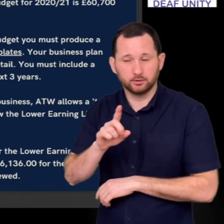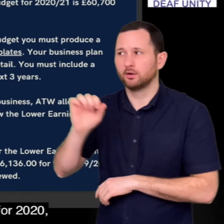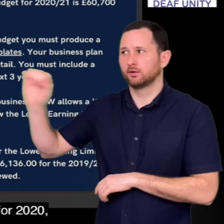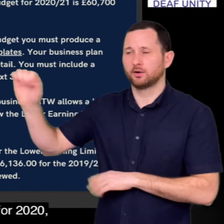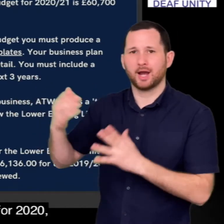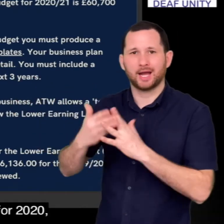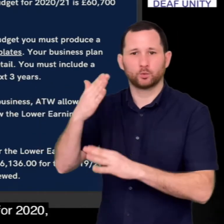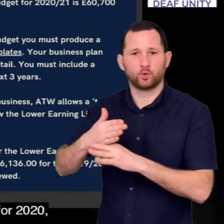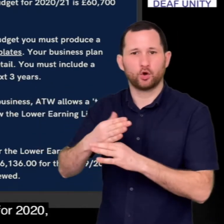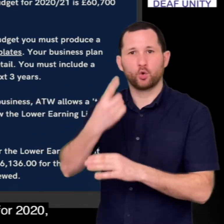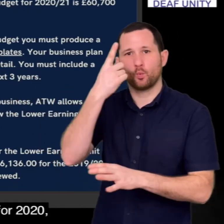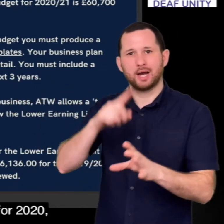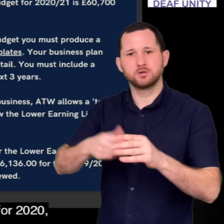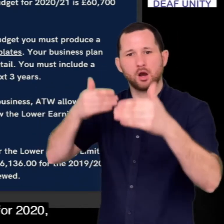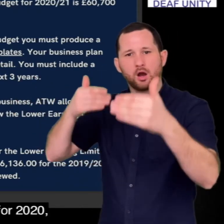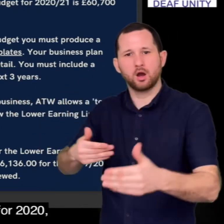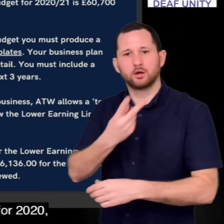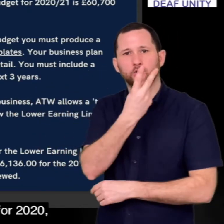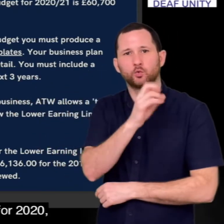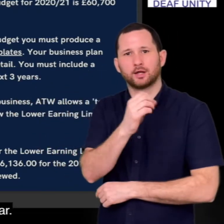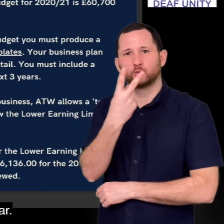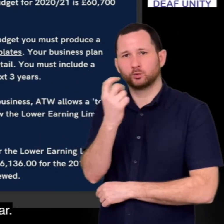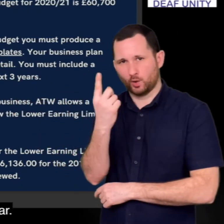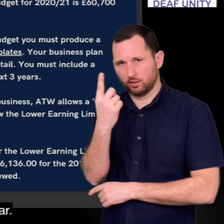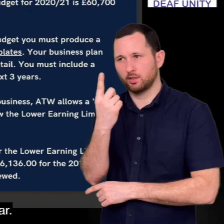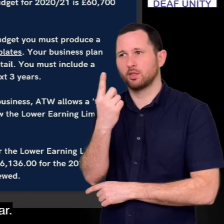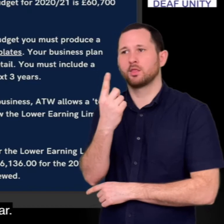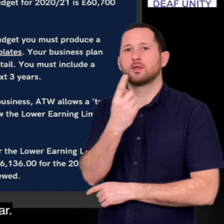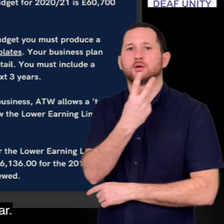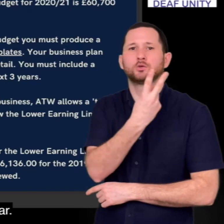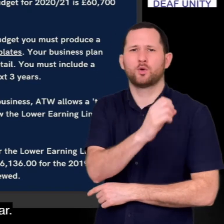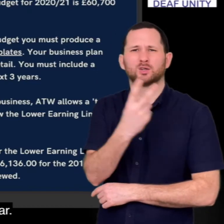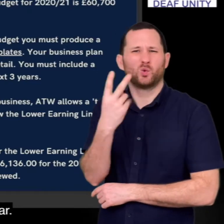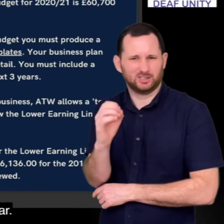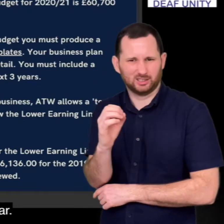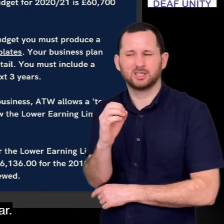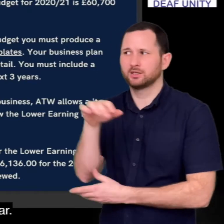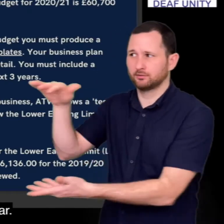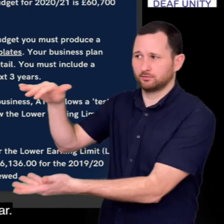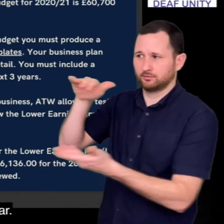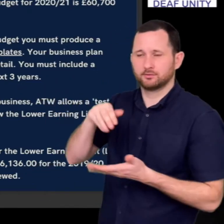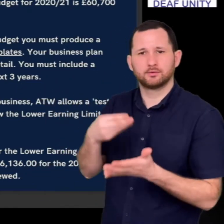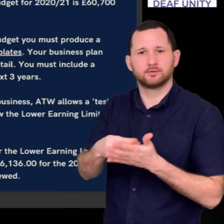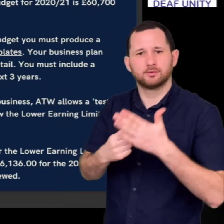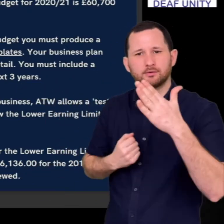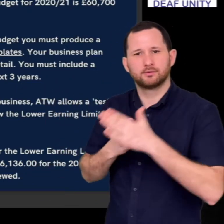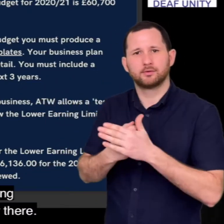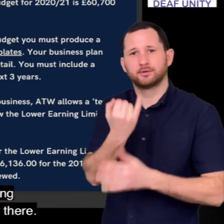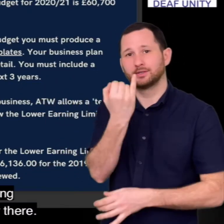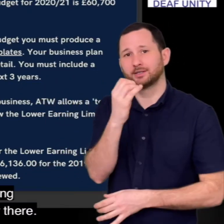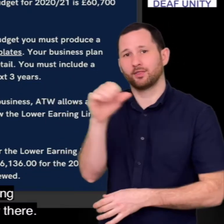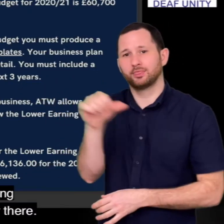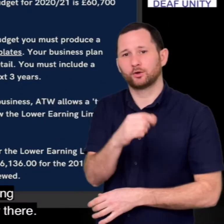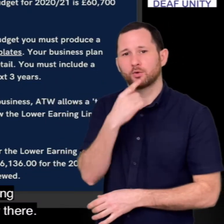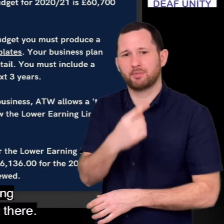The maximum ATW budget for 2020, 2021 is 60,000 per year.